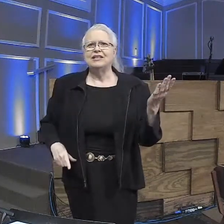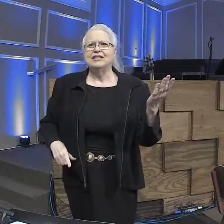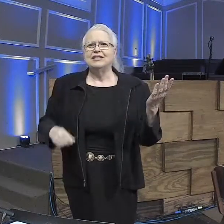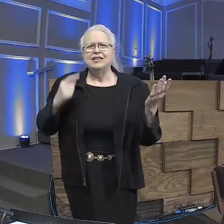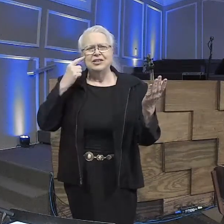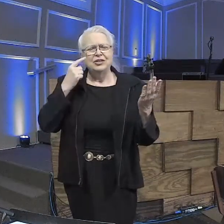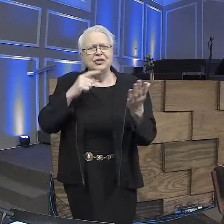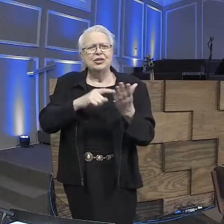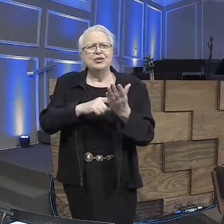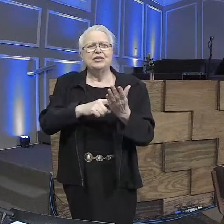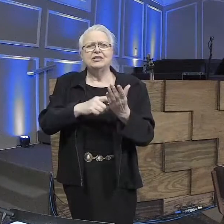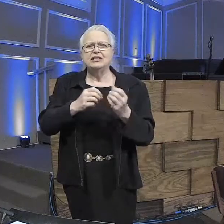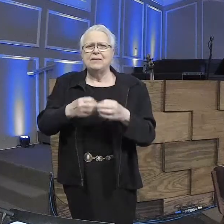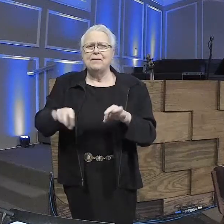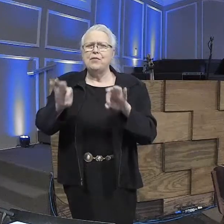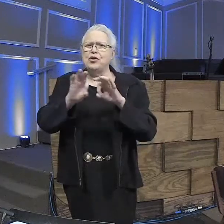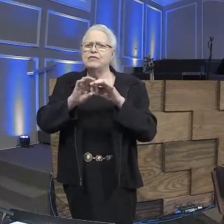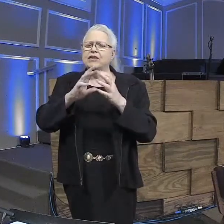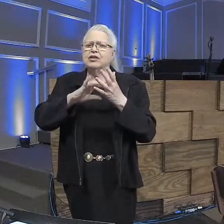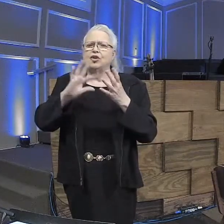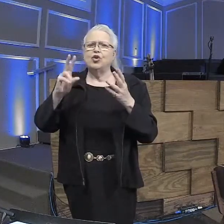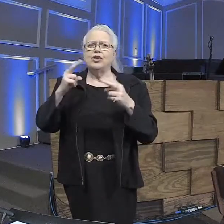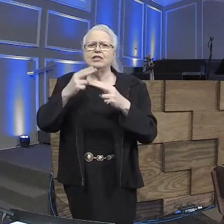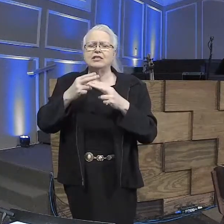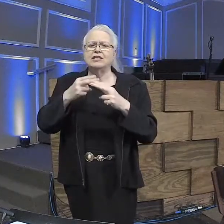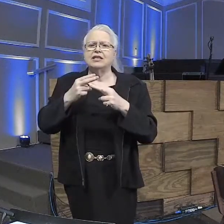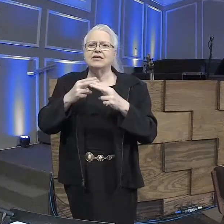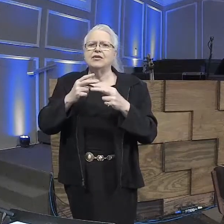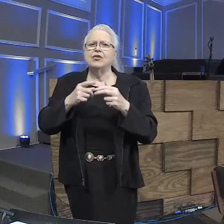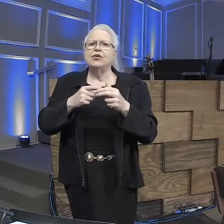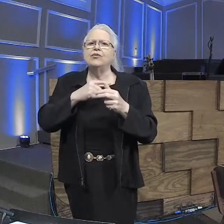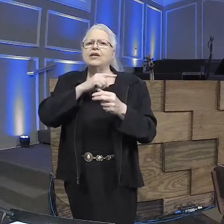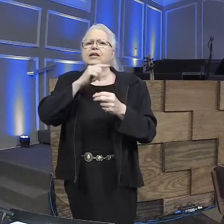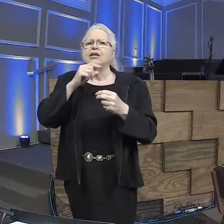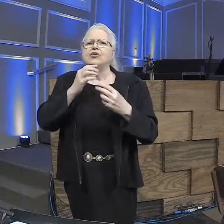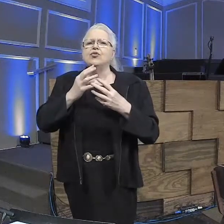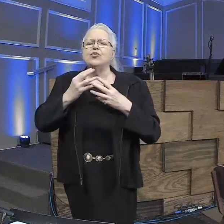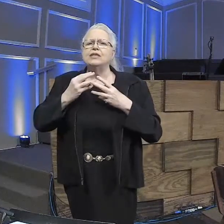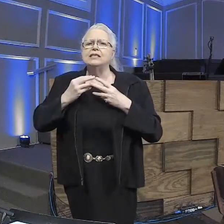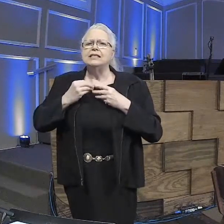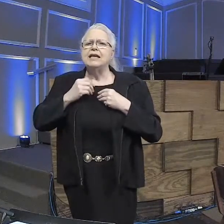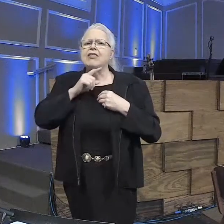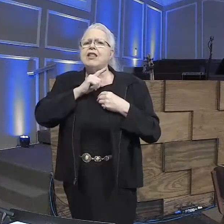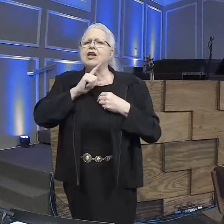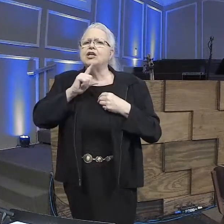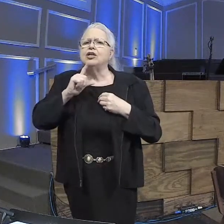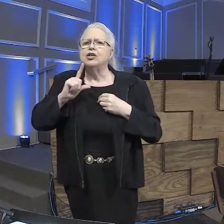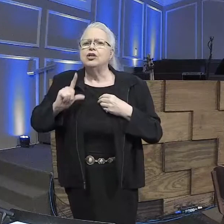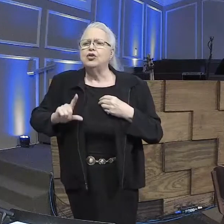glorious name. First, it says, when we receive the Lord.